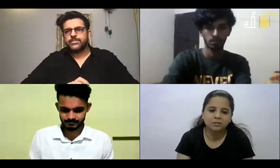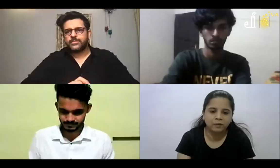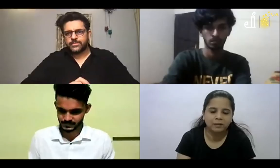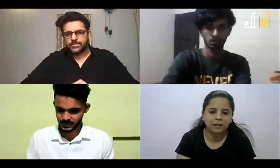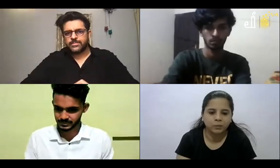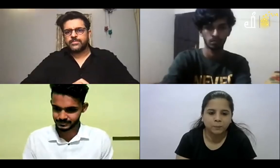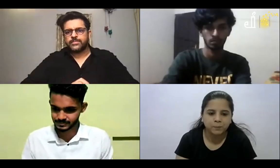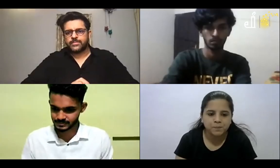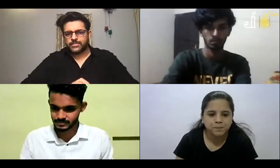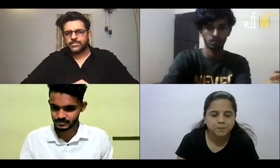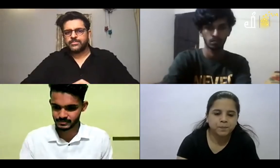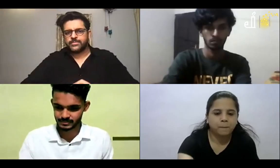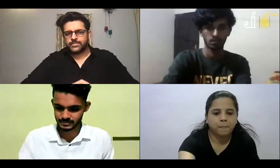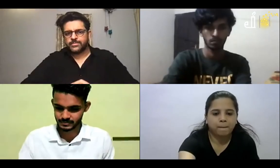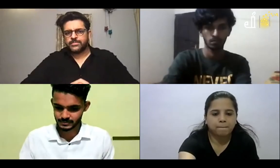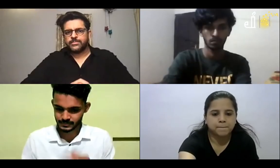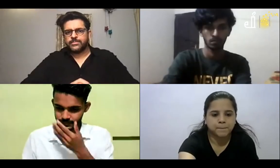I just feel that way.